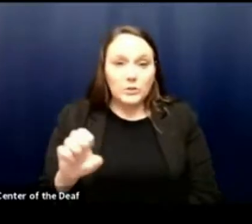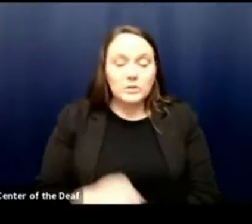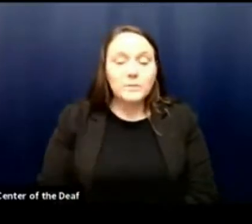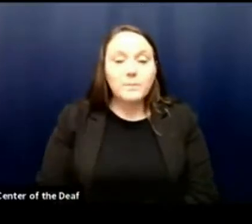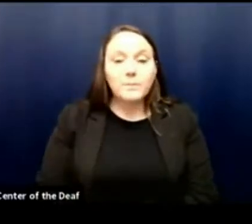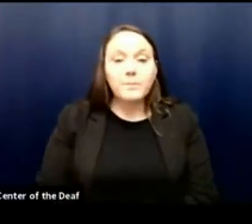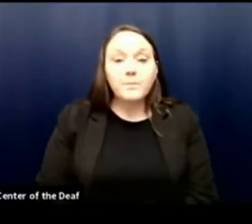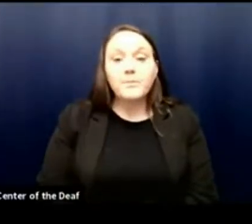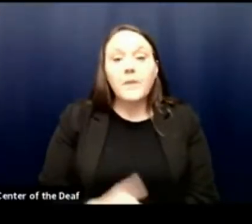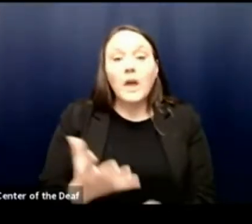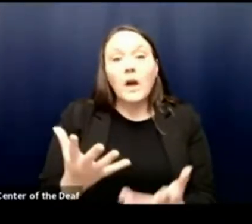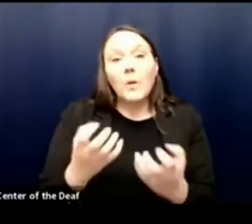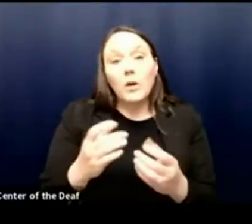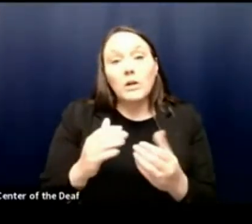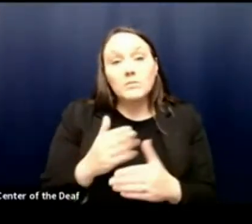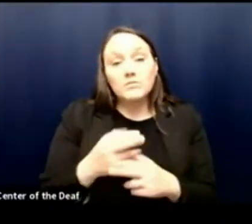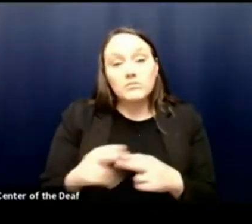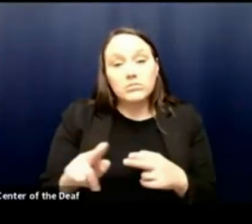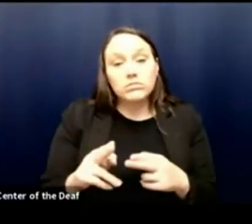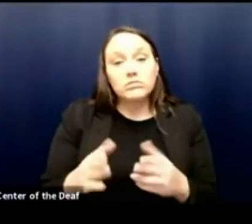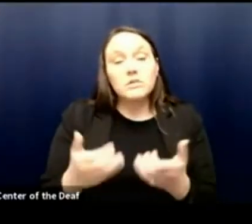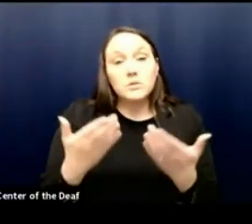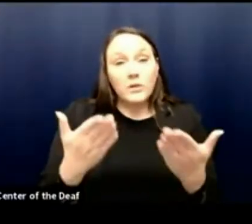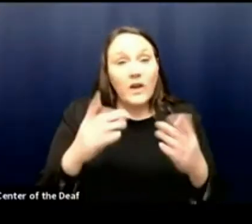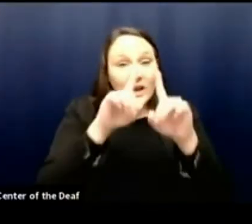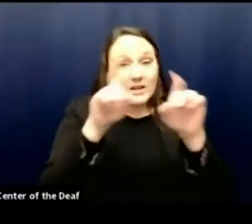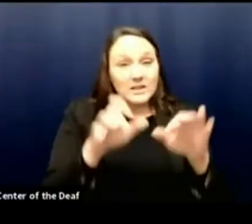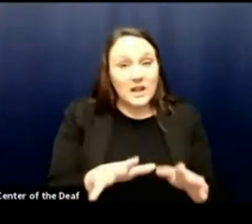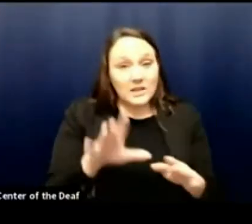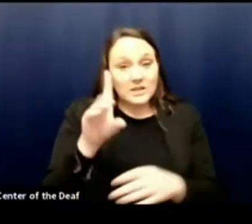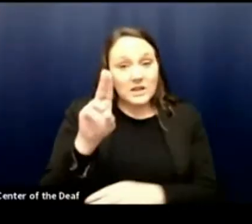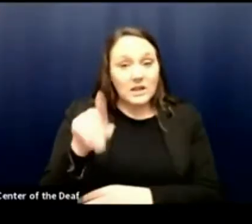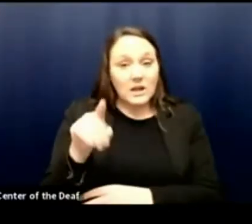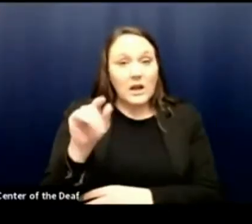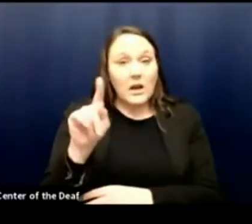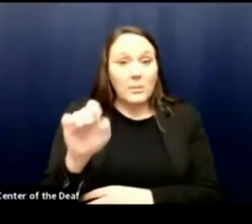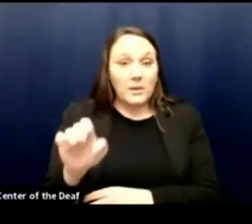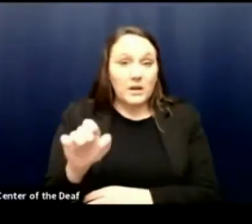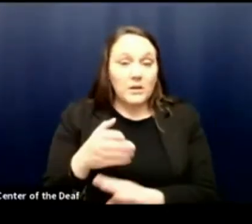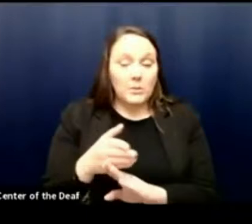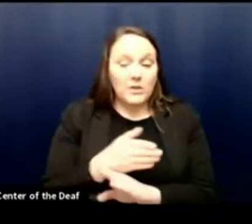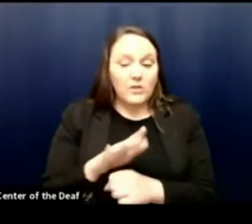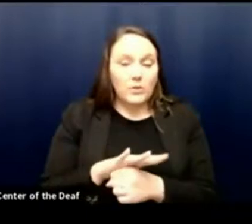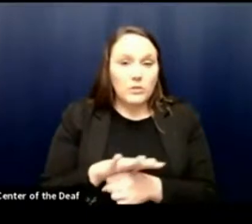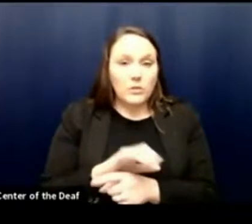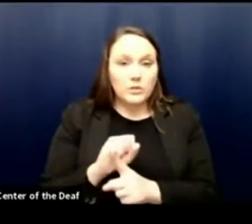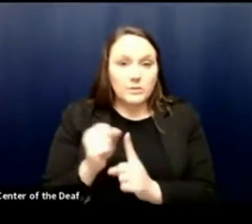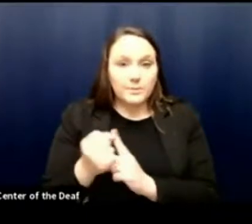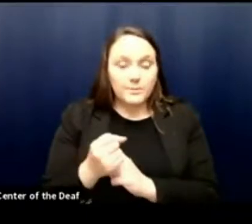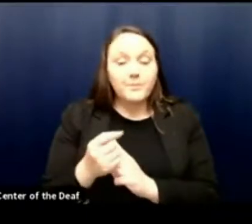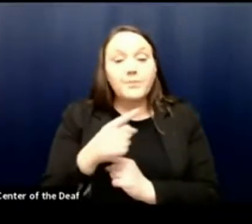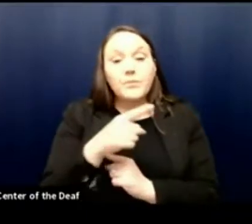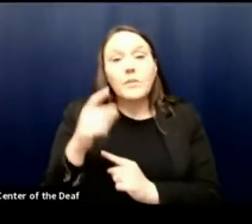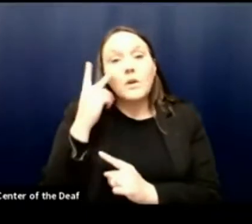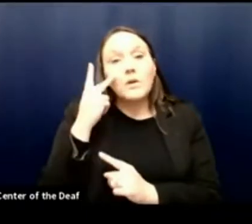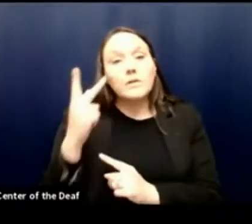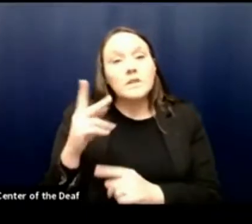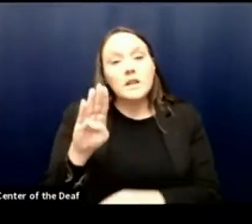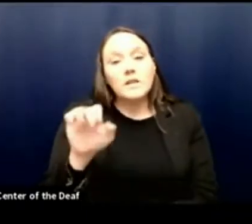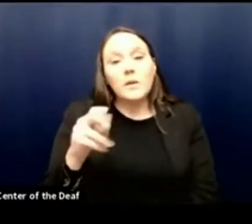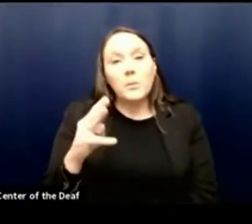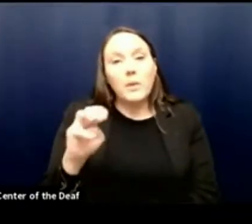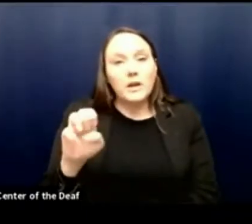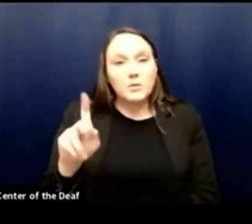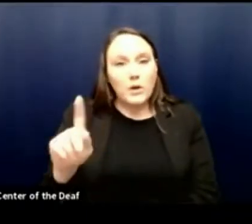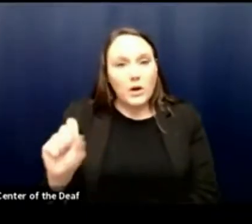We want to briefly provide a testing update before we go on to the local situation. As you've seen on our benchmarks, testing has